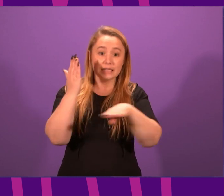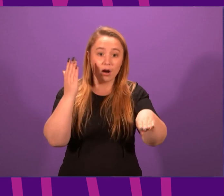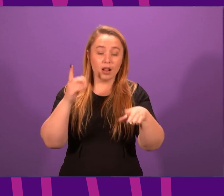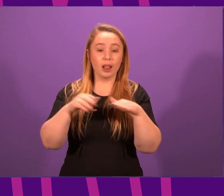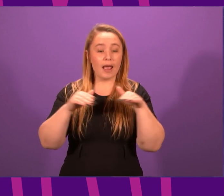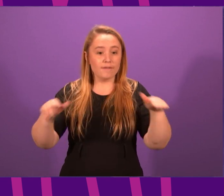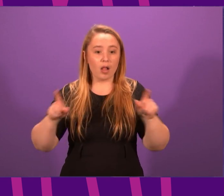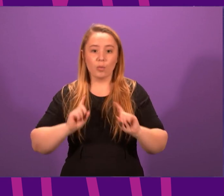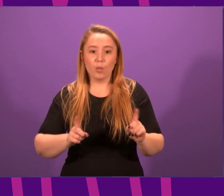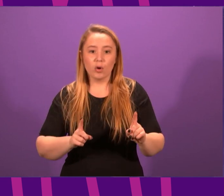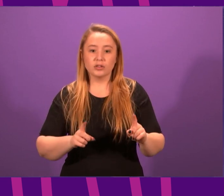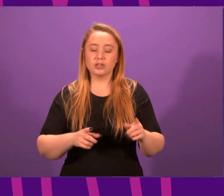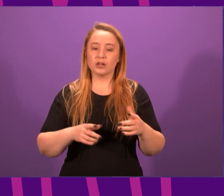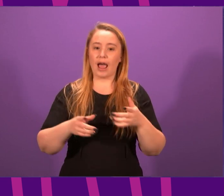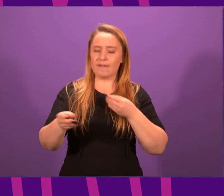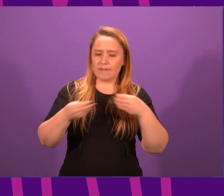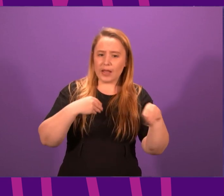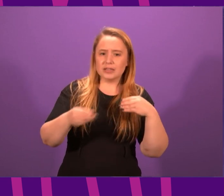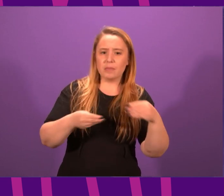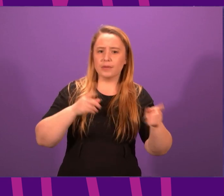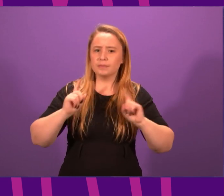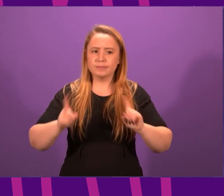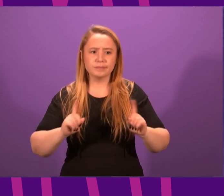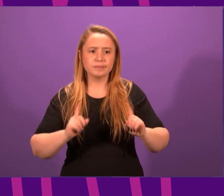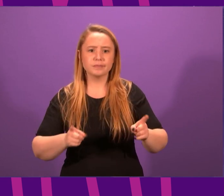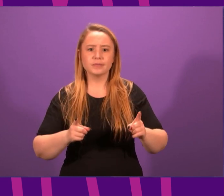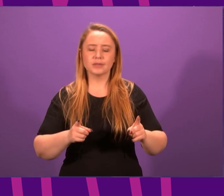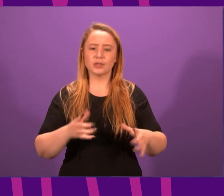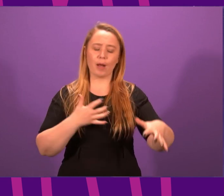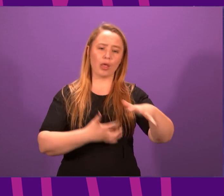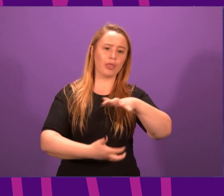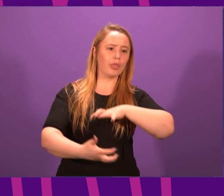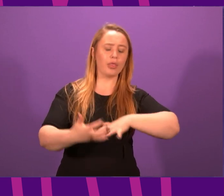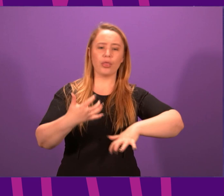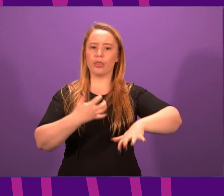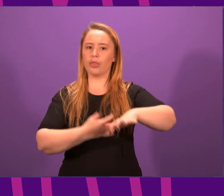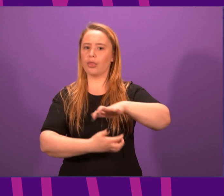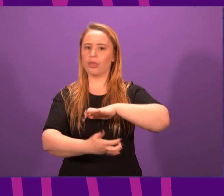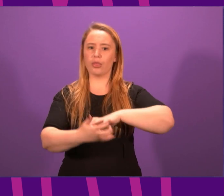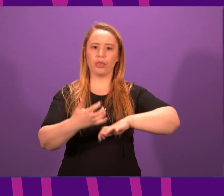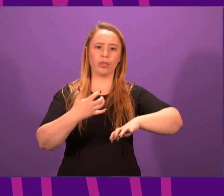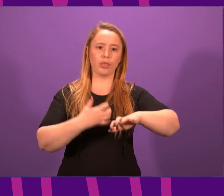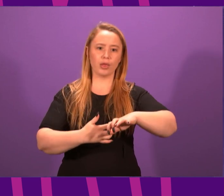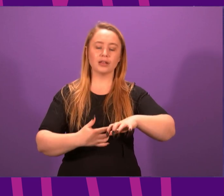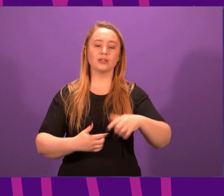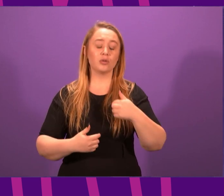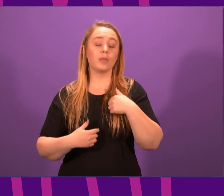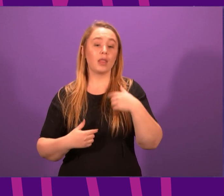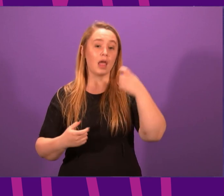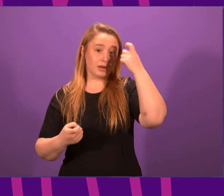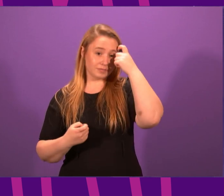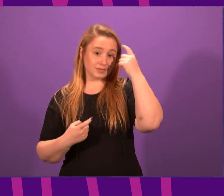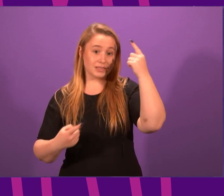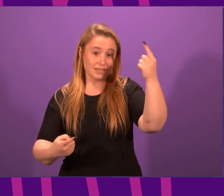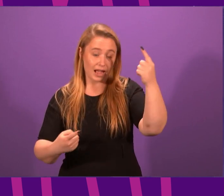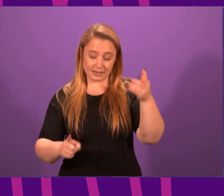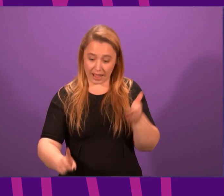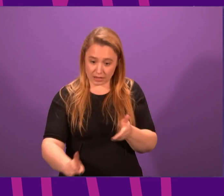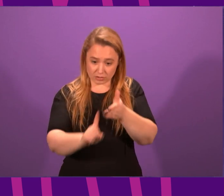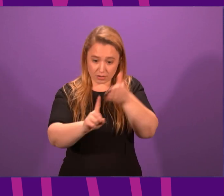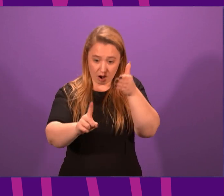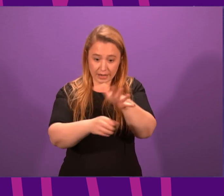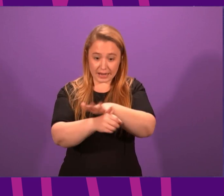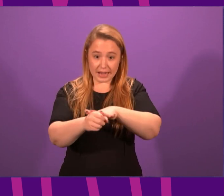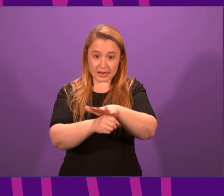for and what flexibilities might apply in exercising judgment. I do get, though, that being more targeted